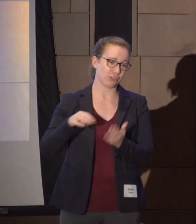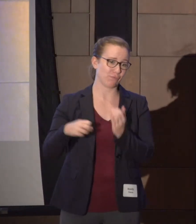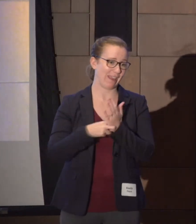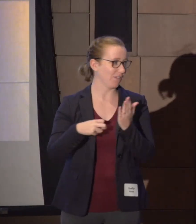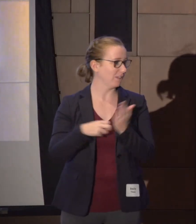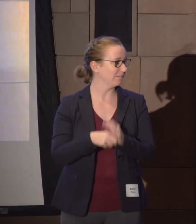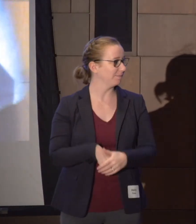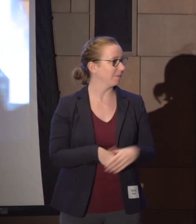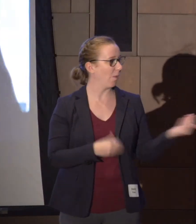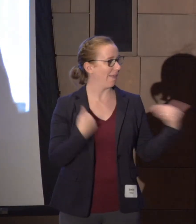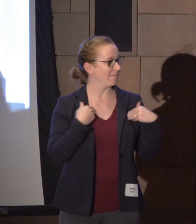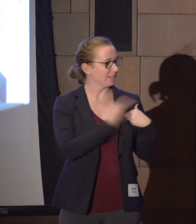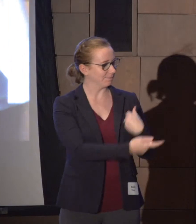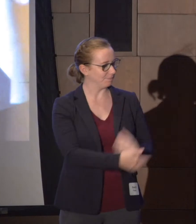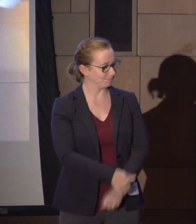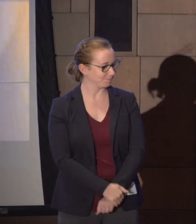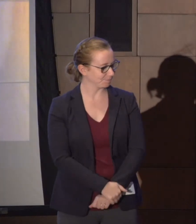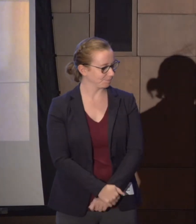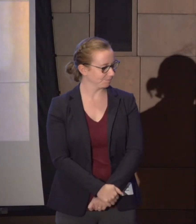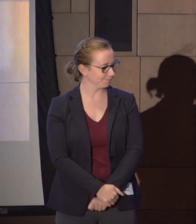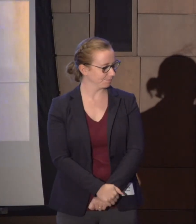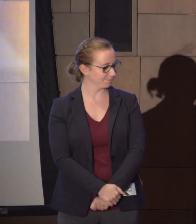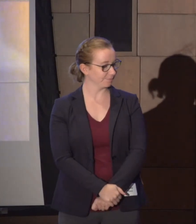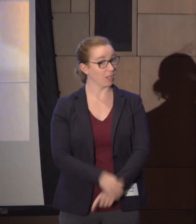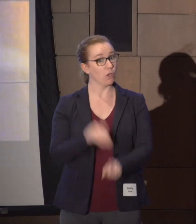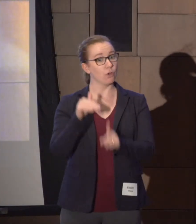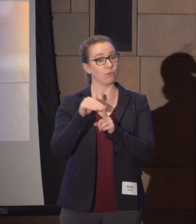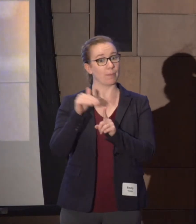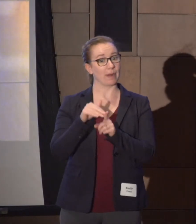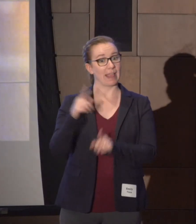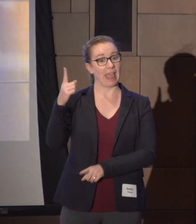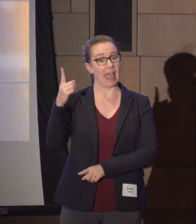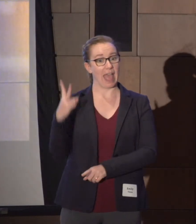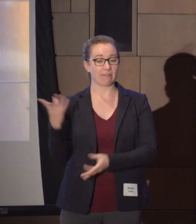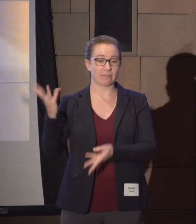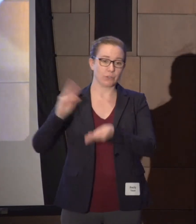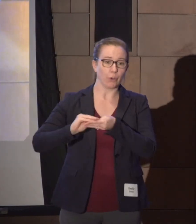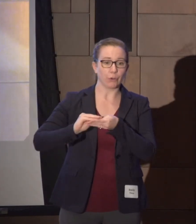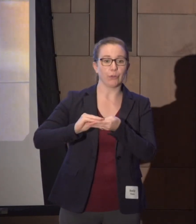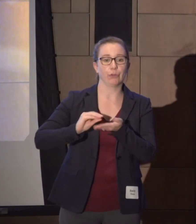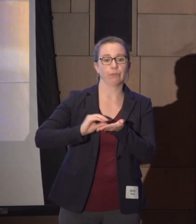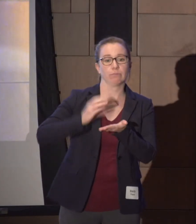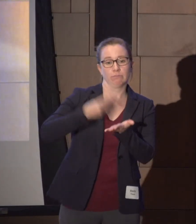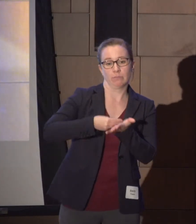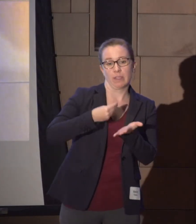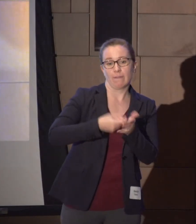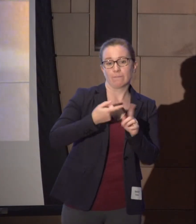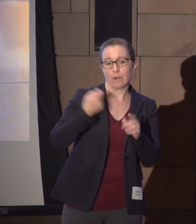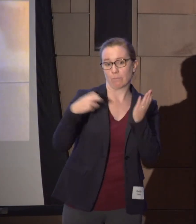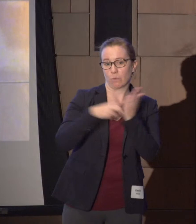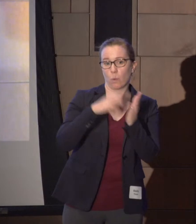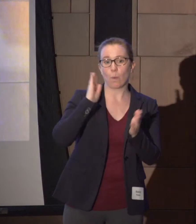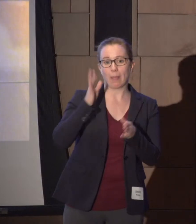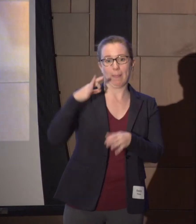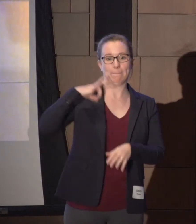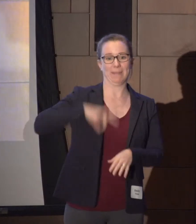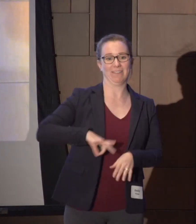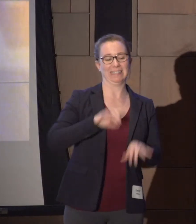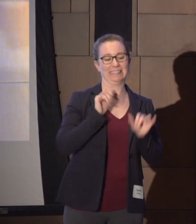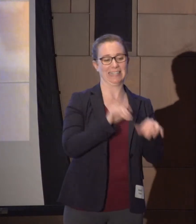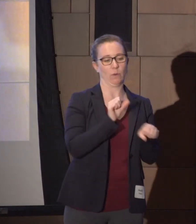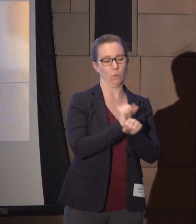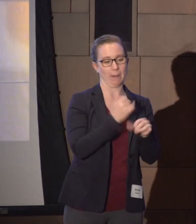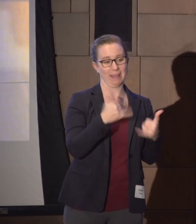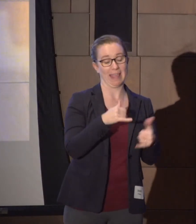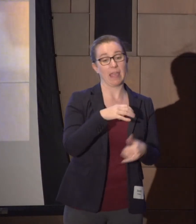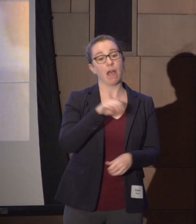Oh, they're right here. All right. And a reminder, half of the total proceeds from the raffle will directly benefit Stay, Work, Play,